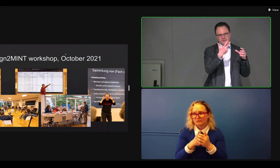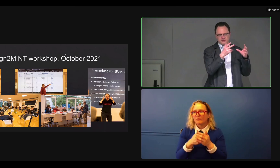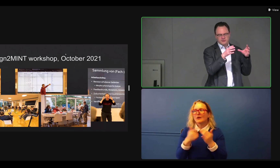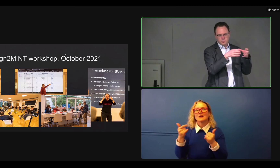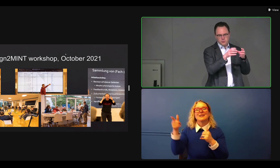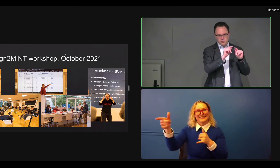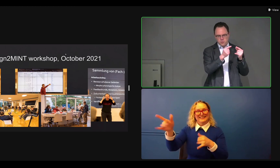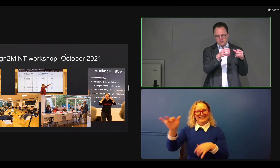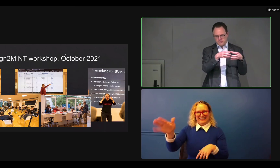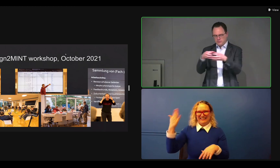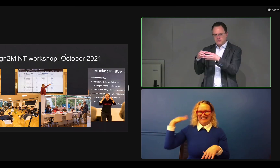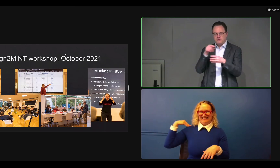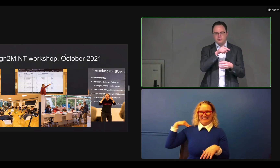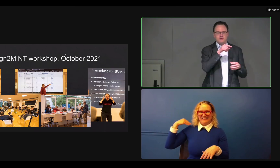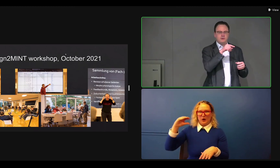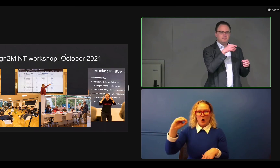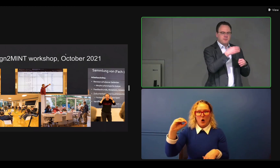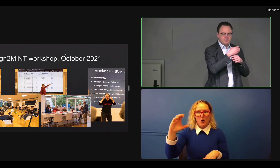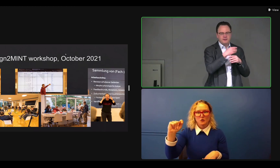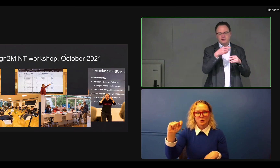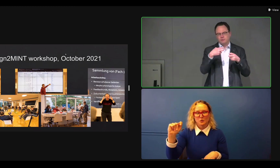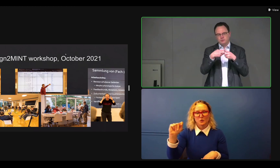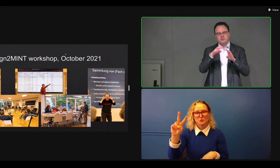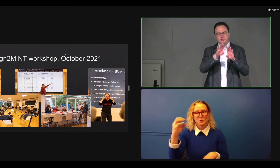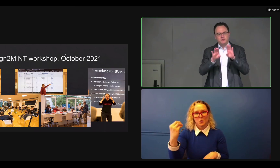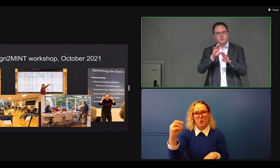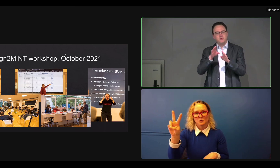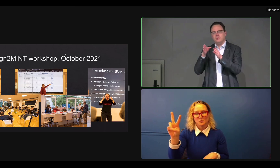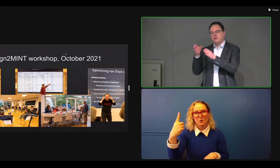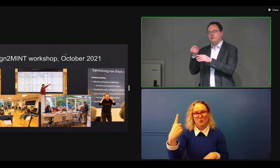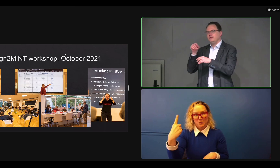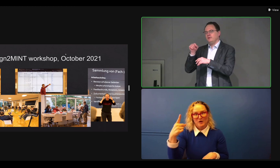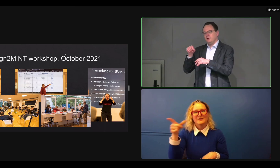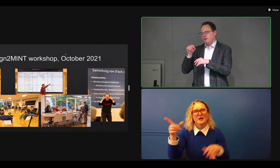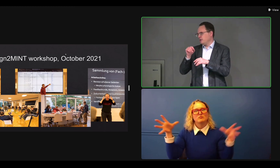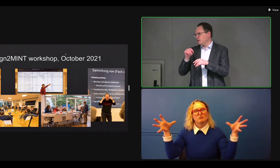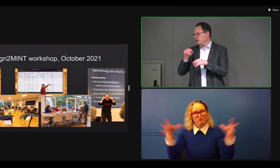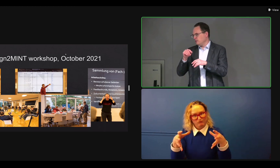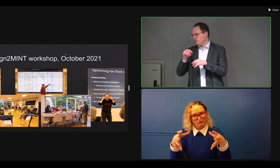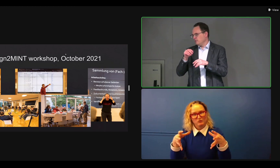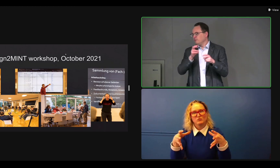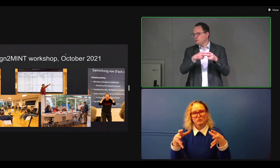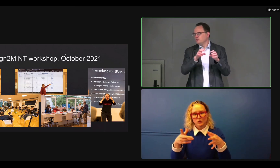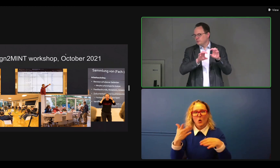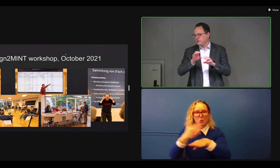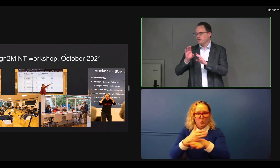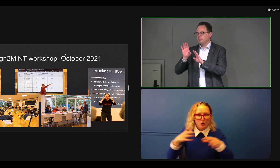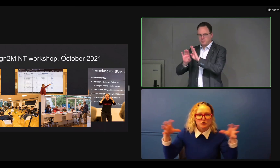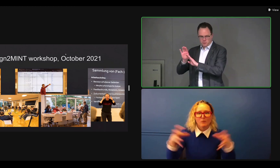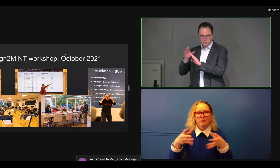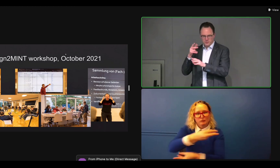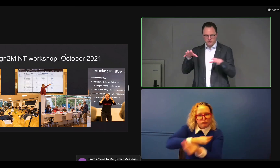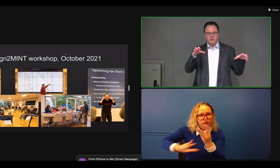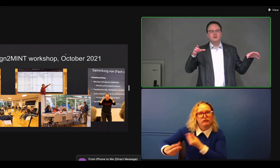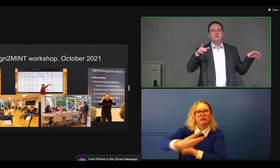As I mentioned, there were 3 working groups focusing on different subject areas, one on math, one on physics and chemistry,